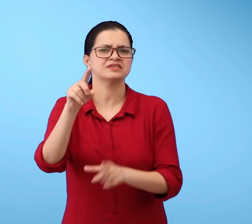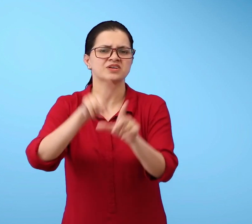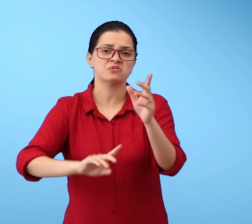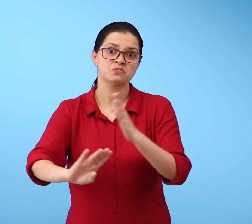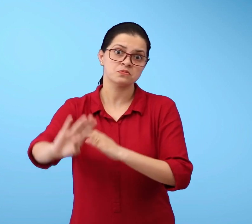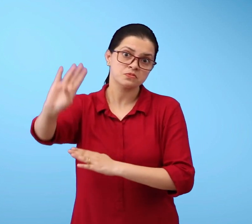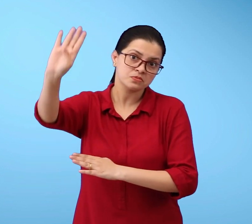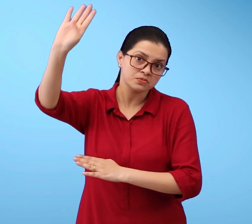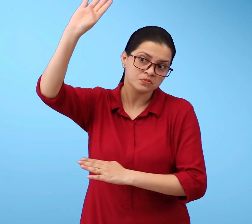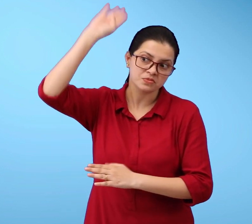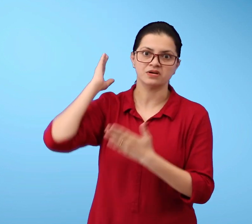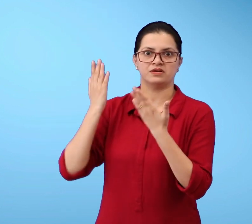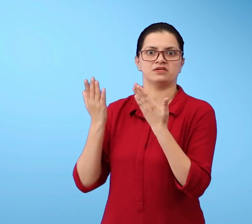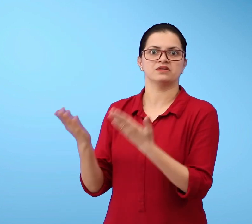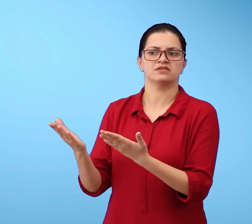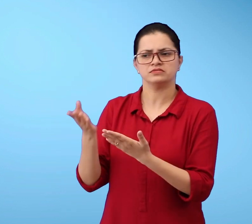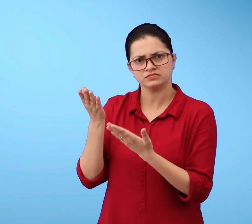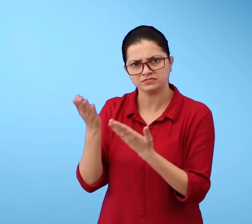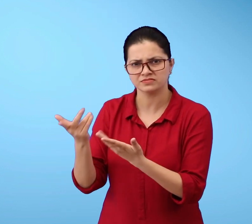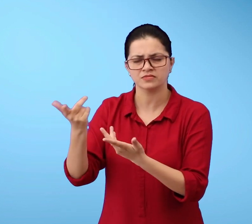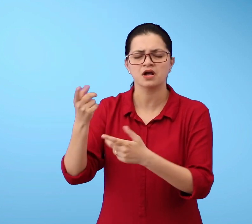This was a time of rapid change